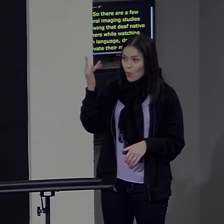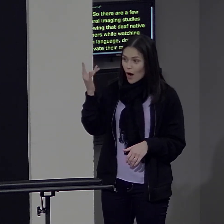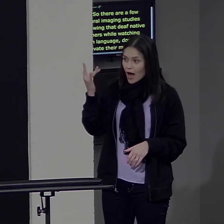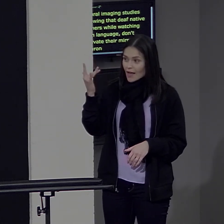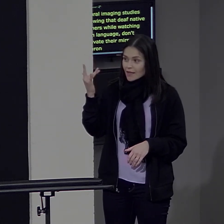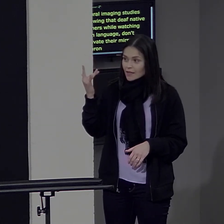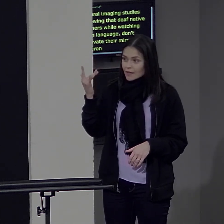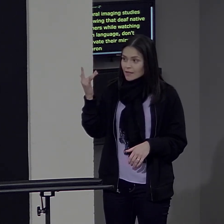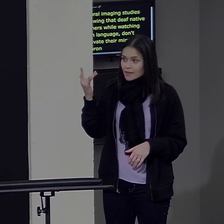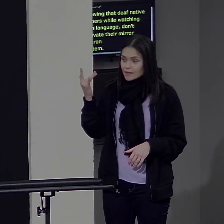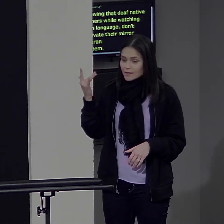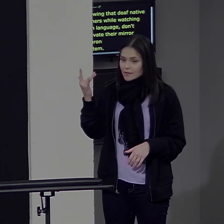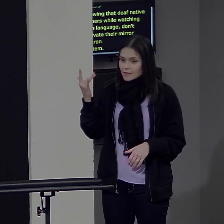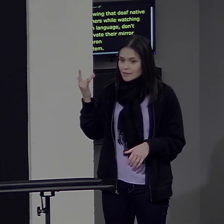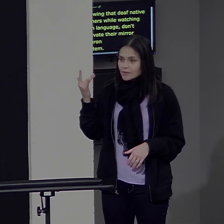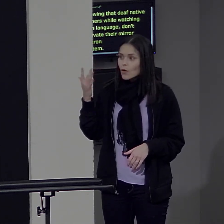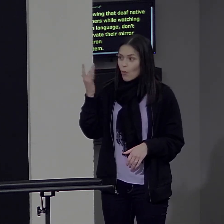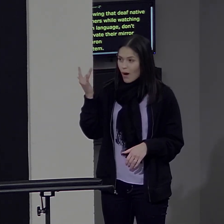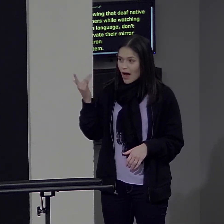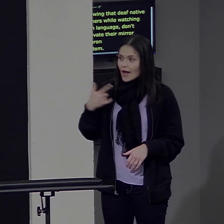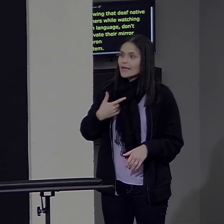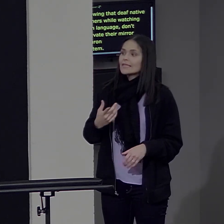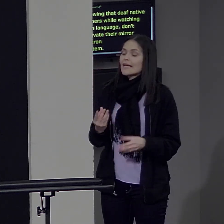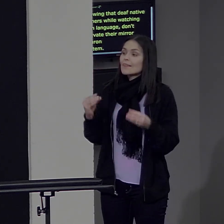What you will do? And the hypothesis